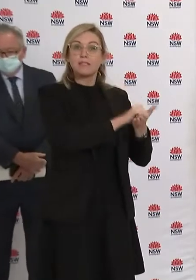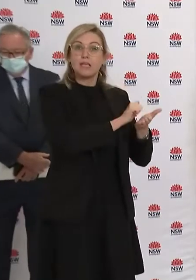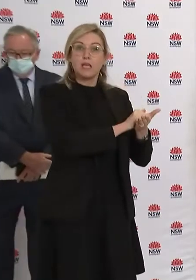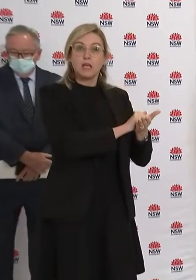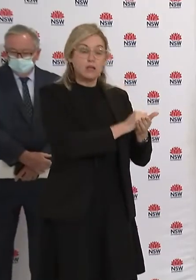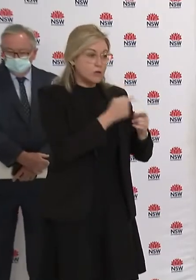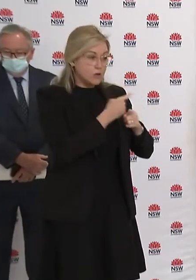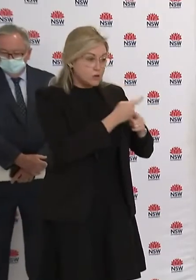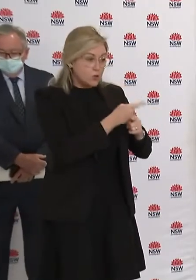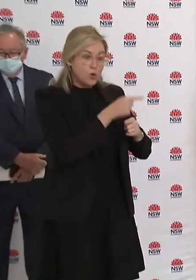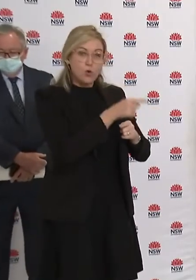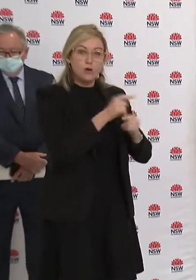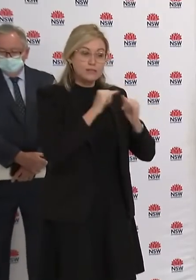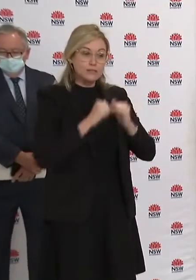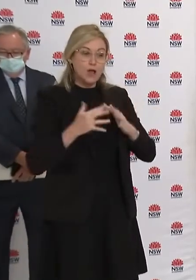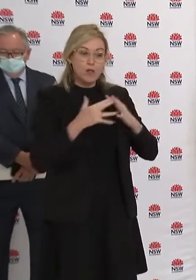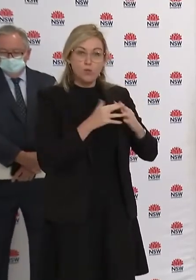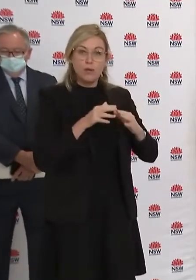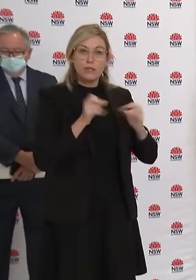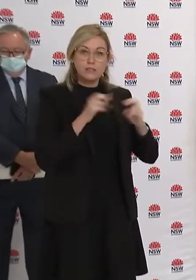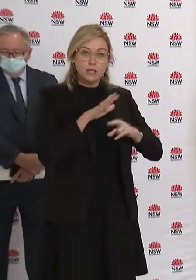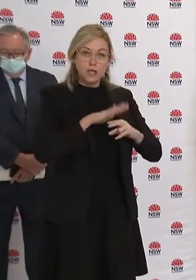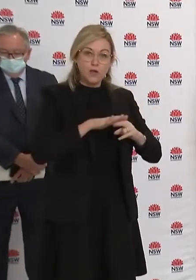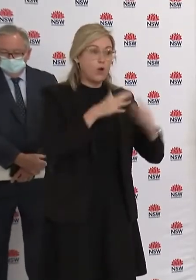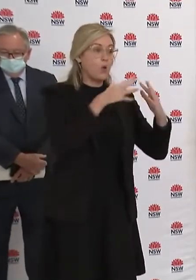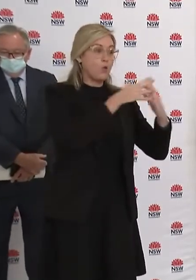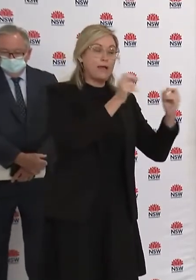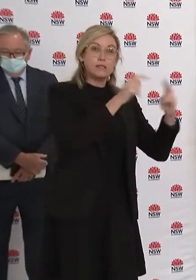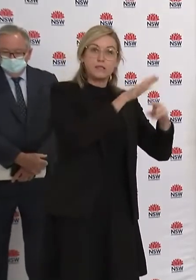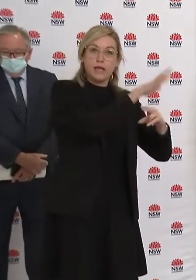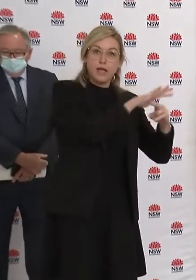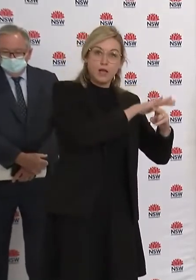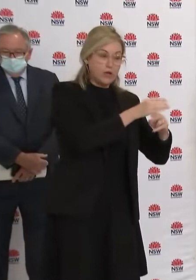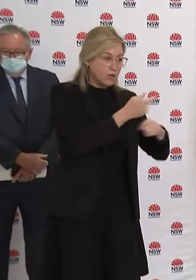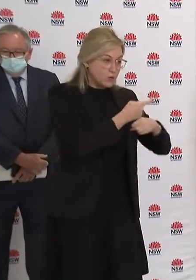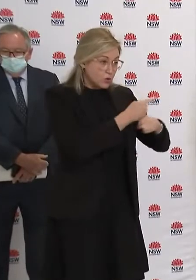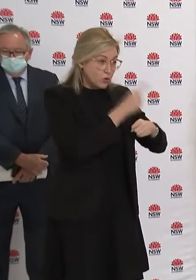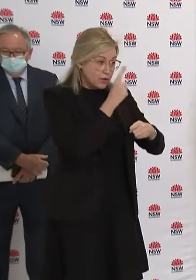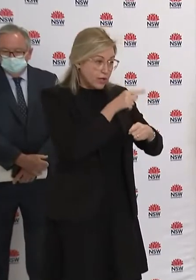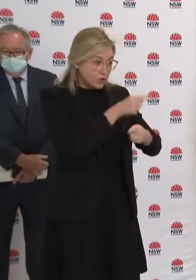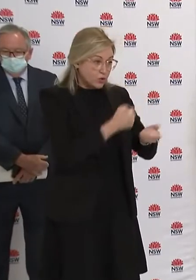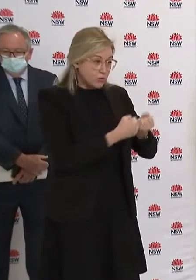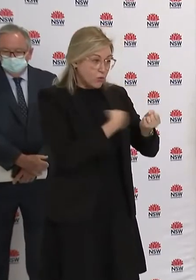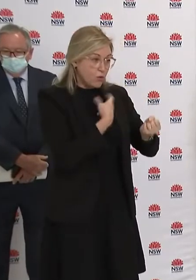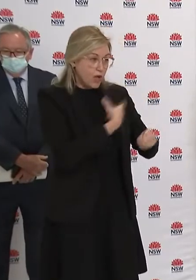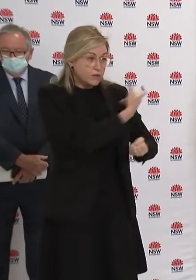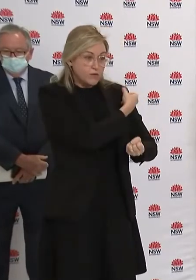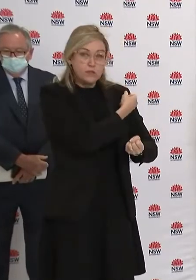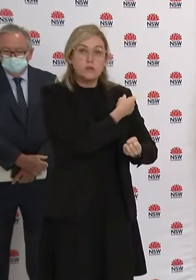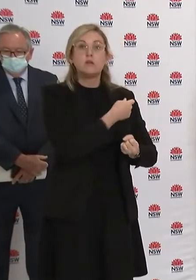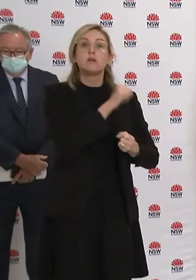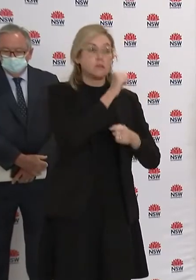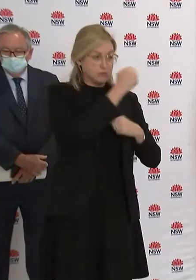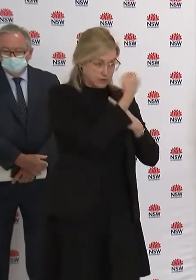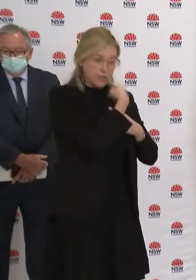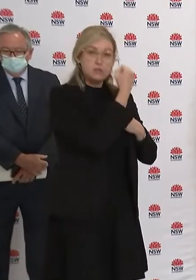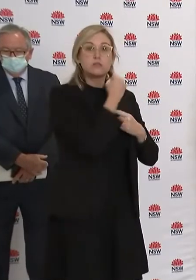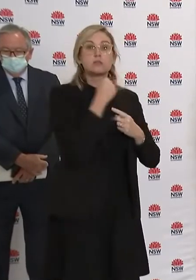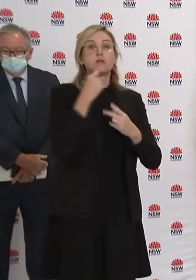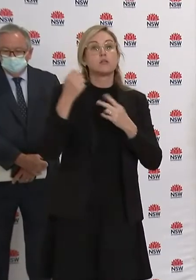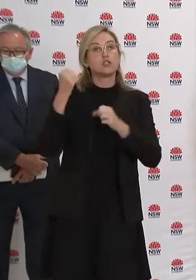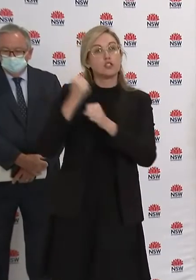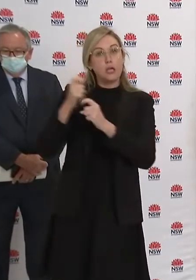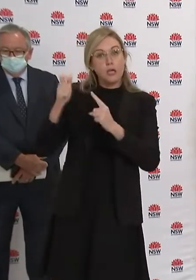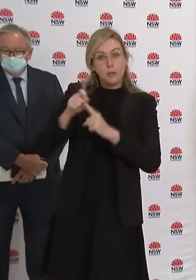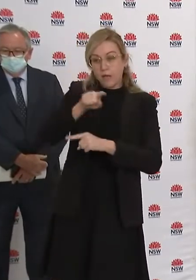and I'm grateful for the pharmacists for doing that. We already have the GPs on call to provide extra doses as well. Through our vaccination